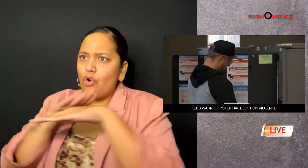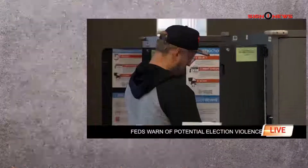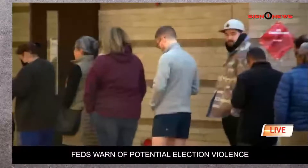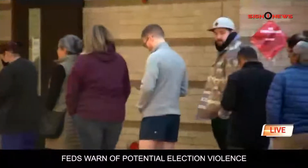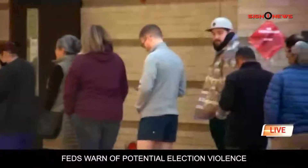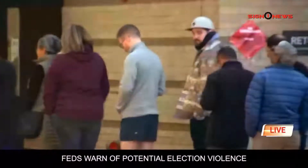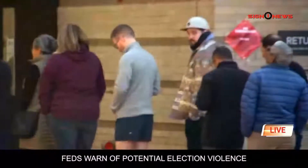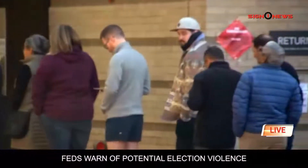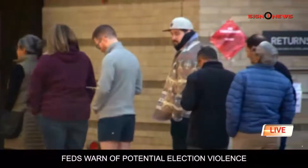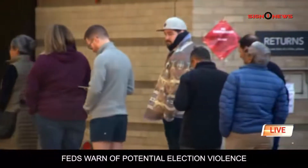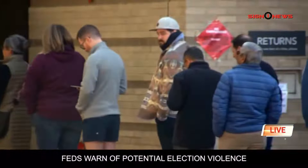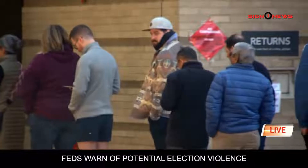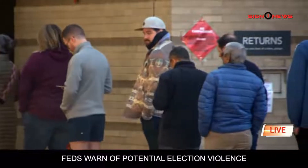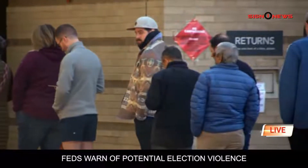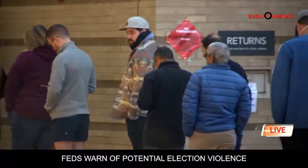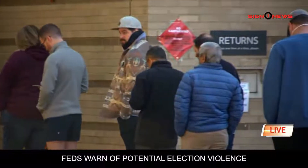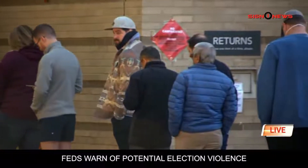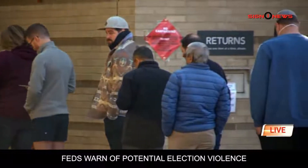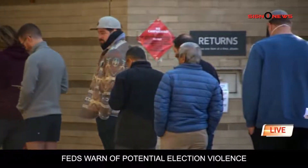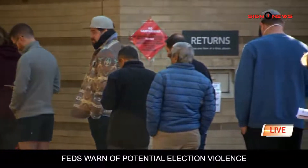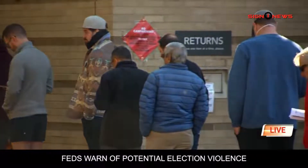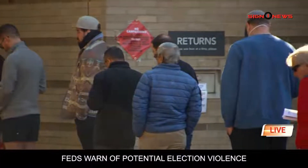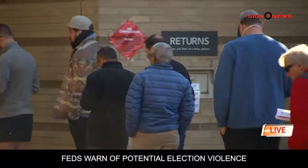The federal government has now issued a warning